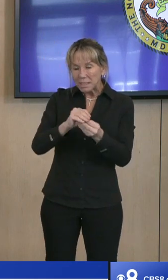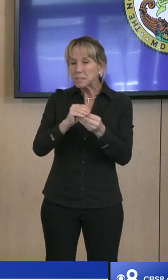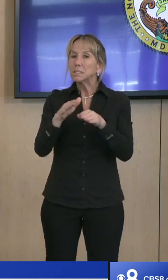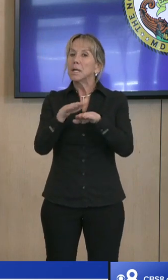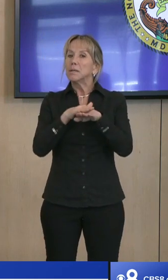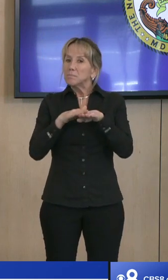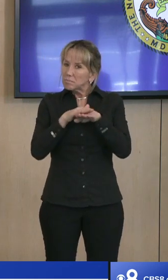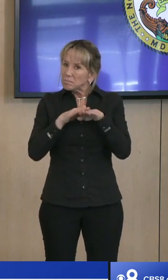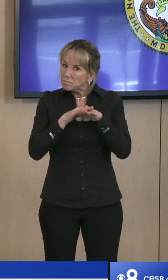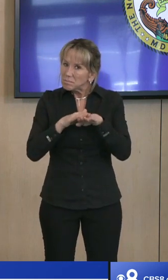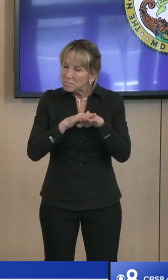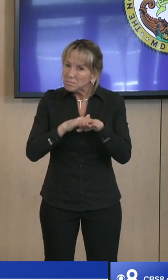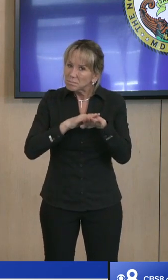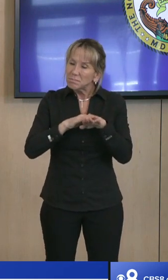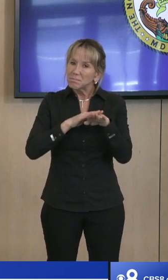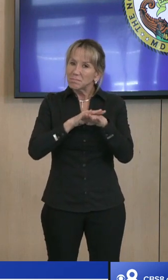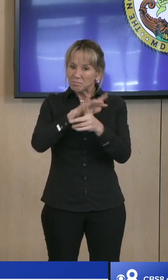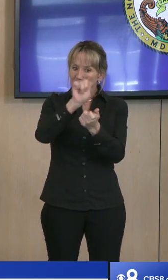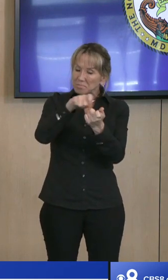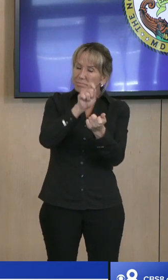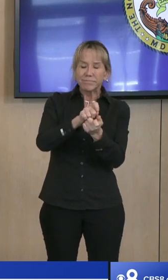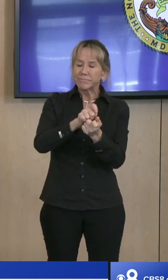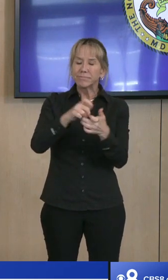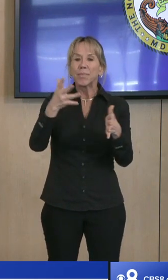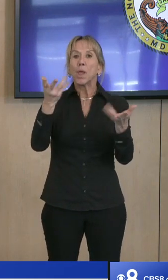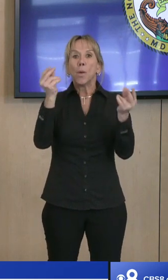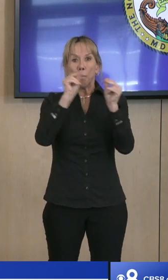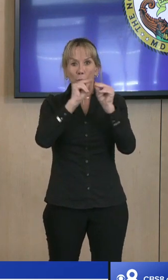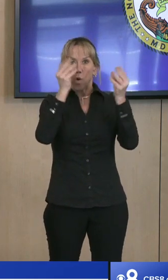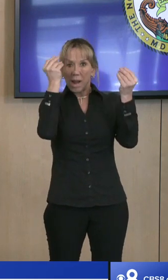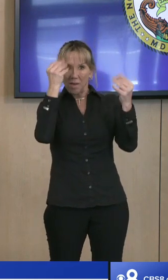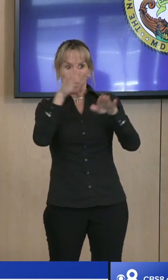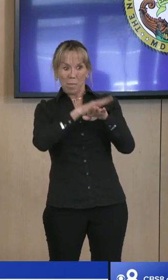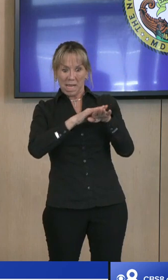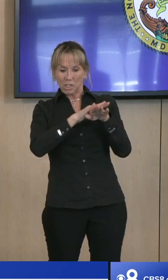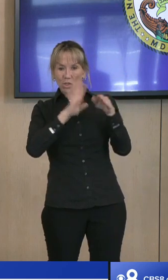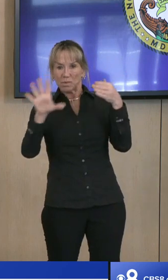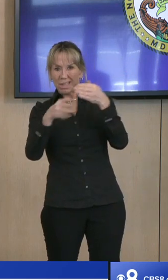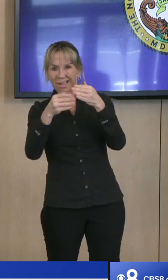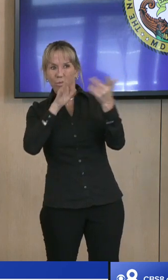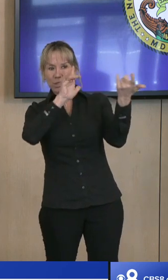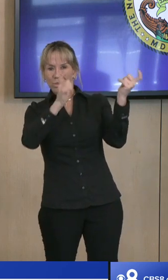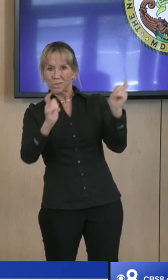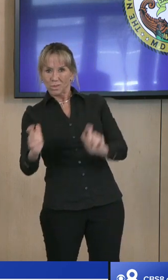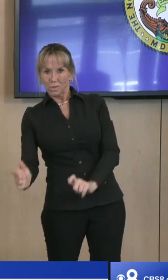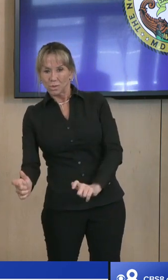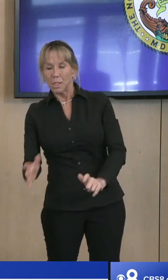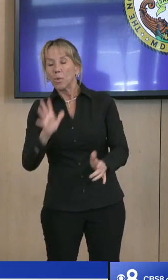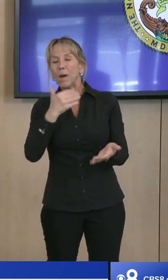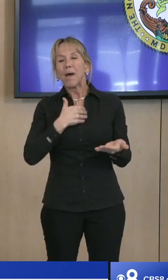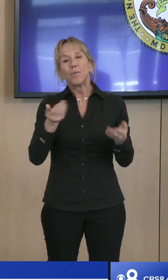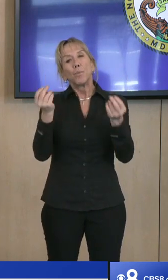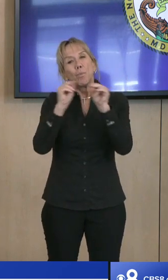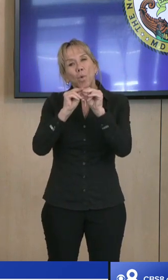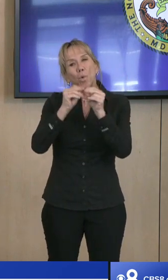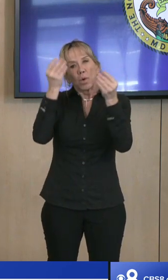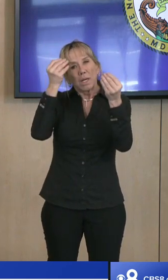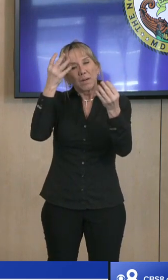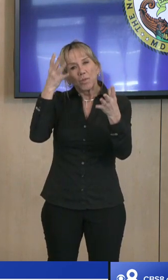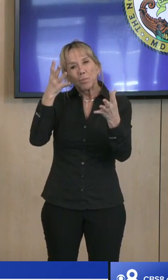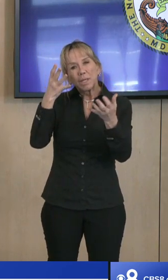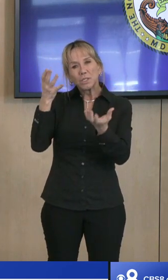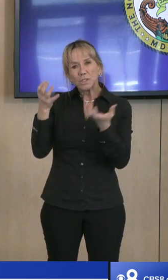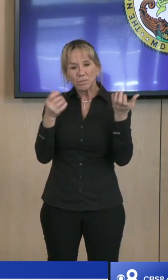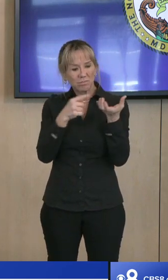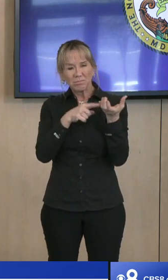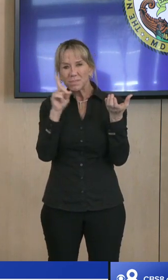preliminary. We get more information, information will be changed, and we will have much better data sets as time goes by.